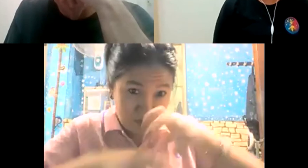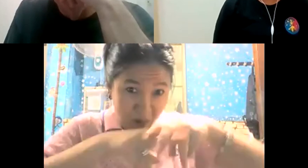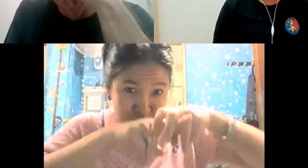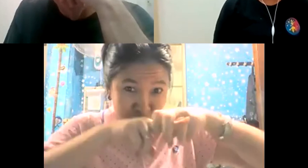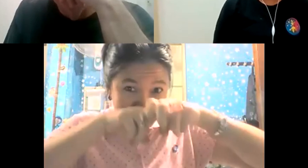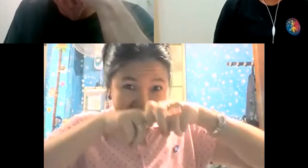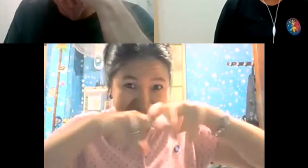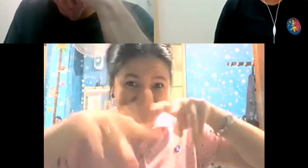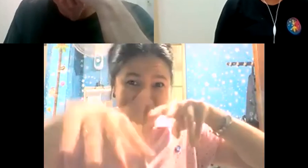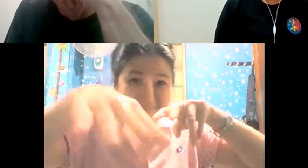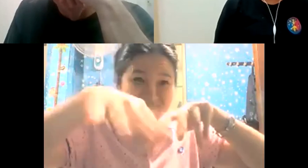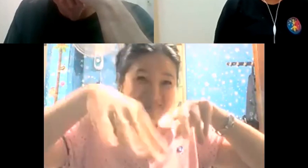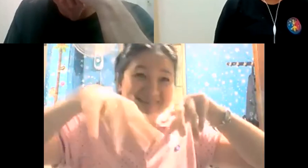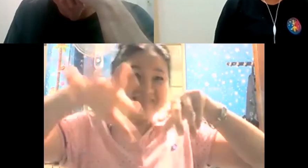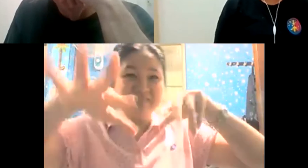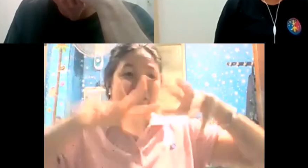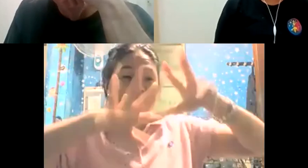on.